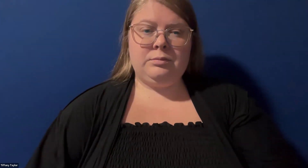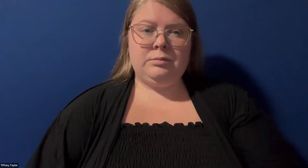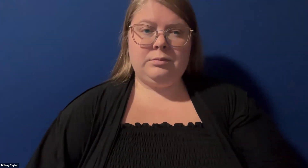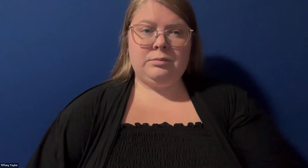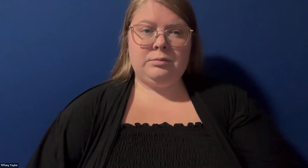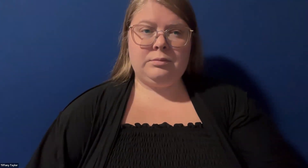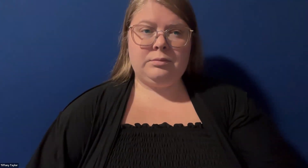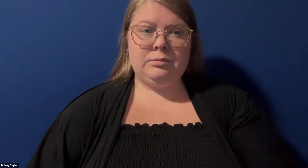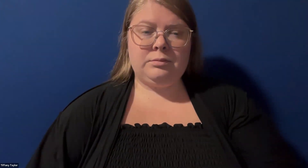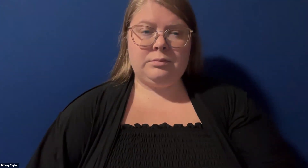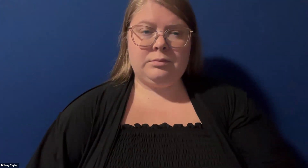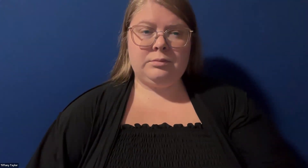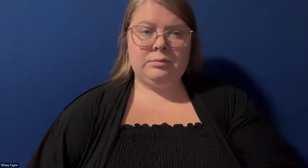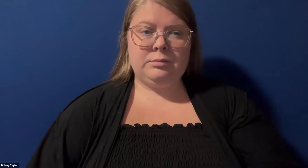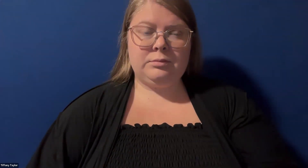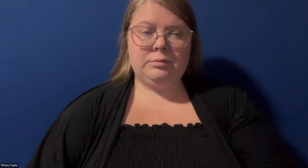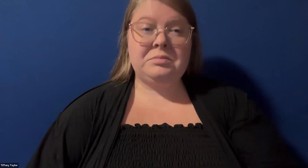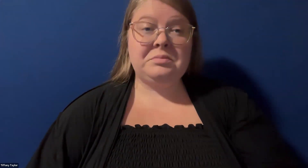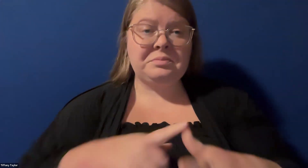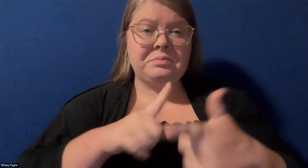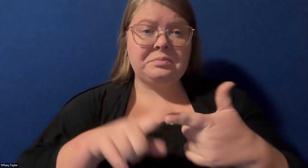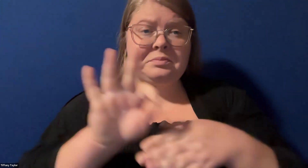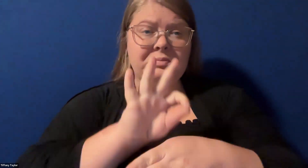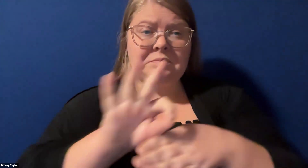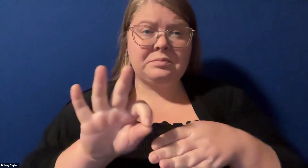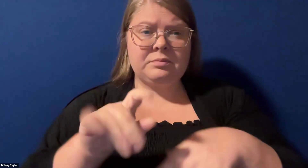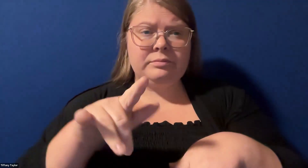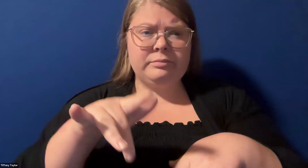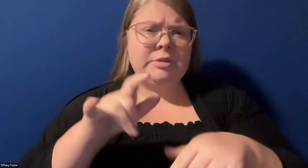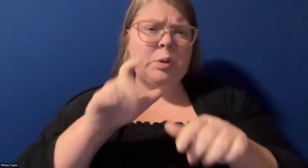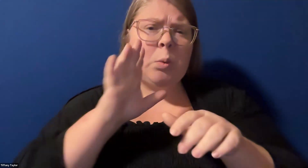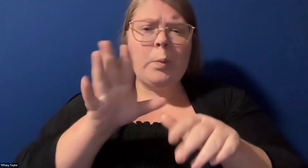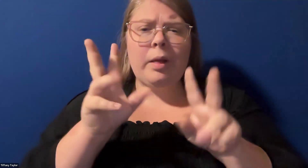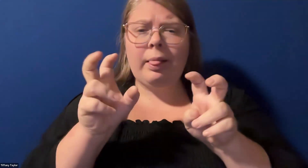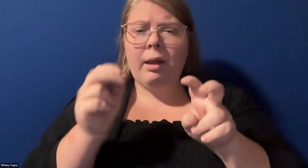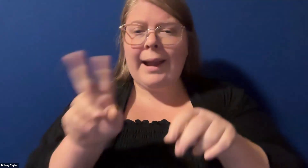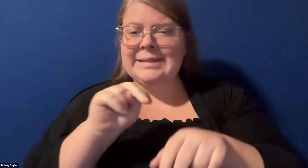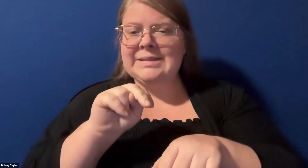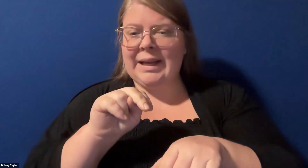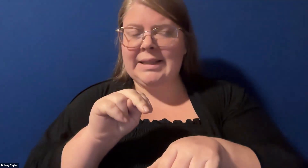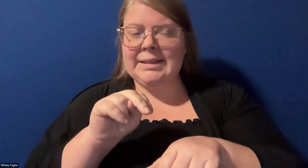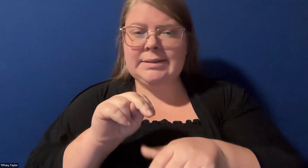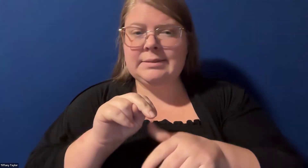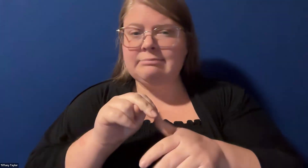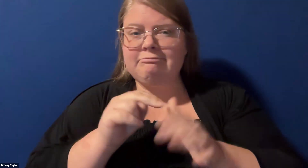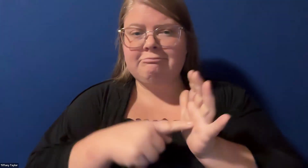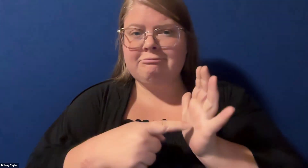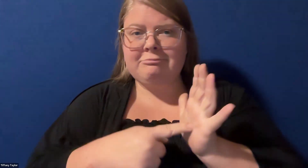and this functionality is activate some sort of like adding some console log for the debugging purpose, adding